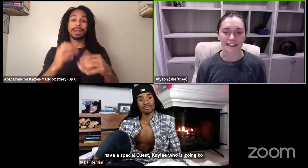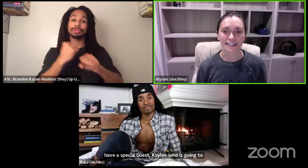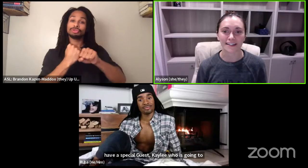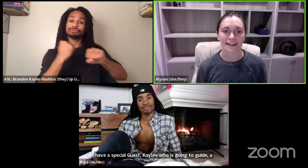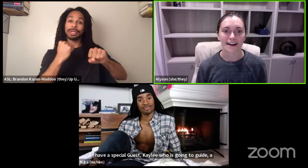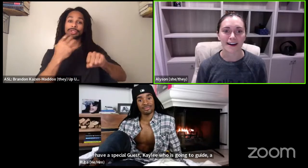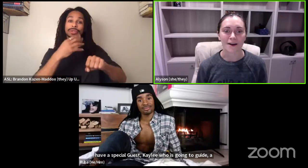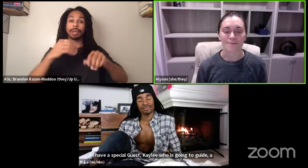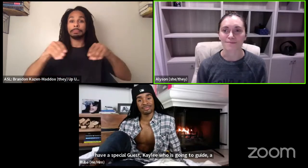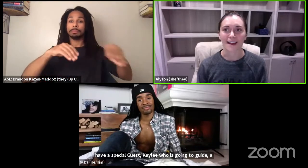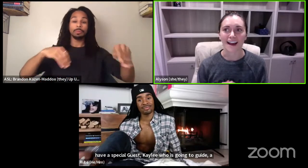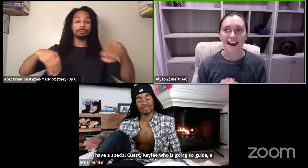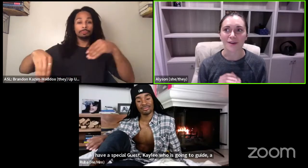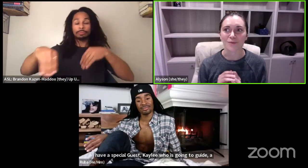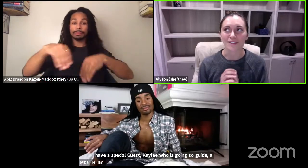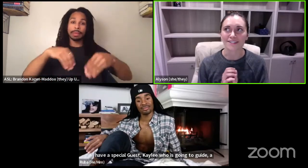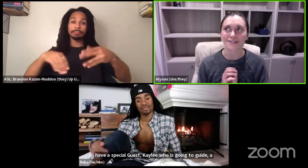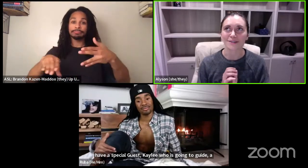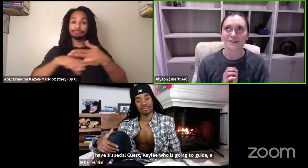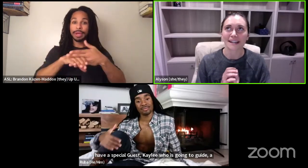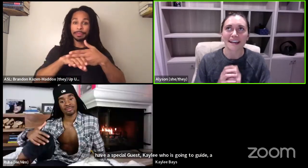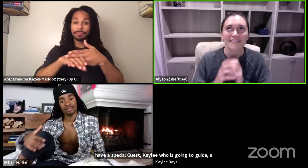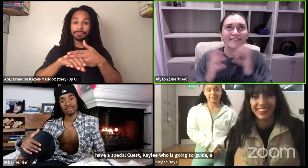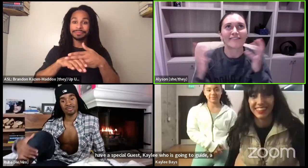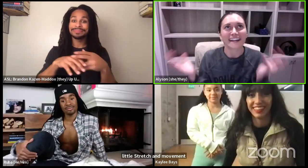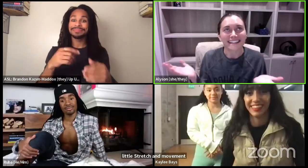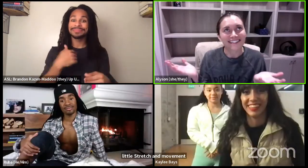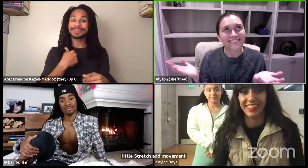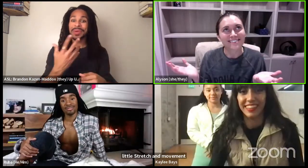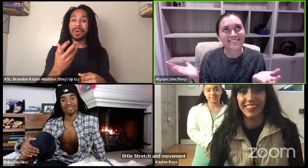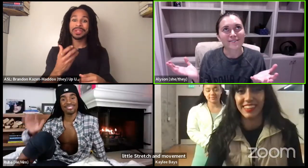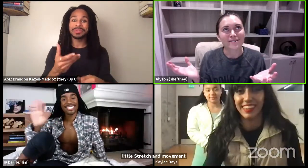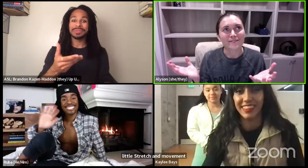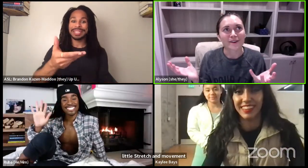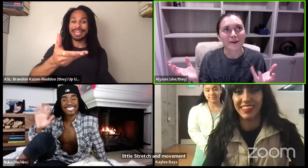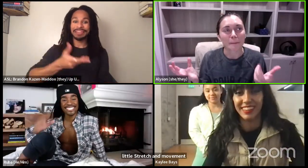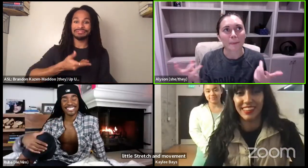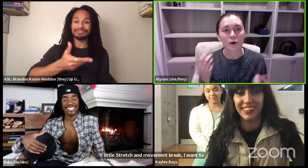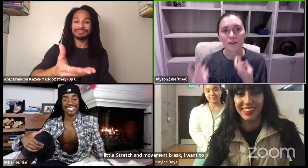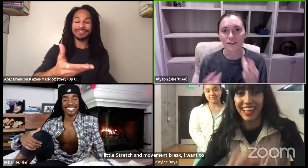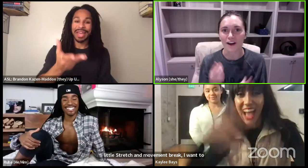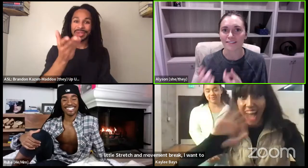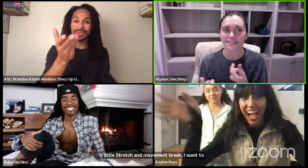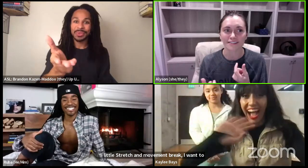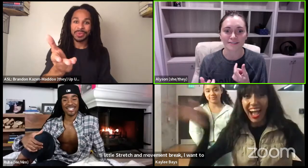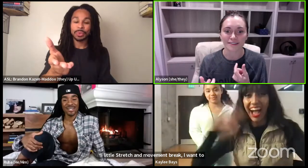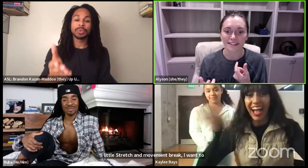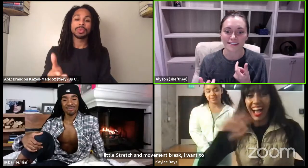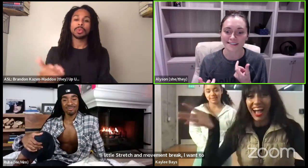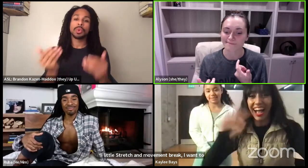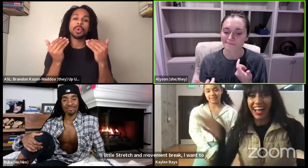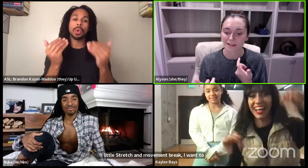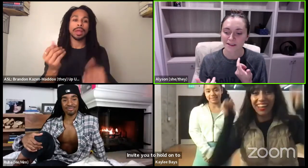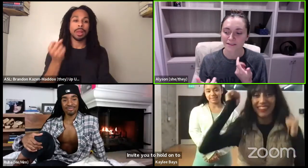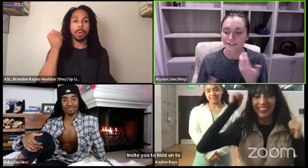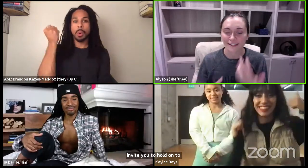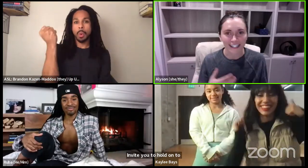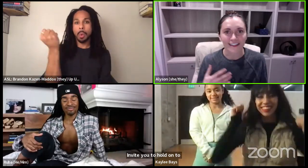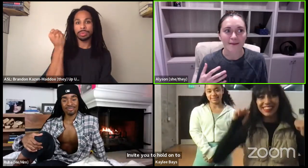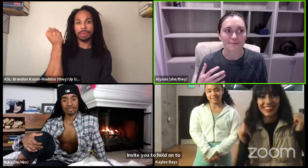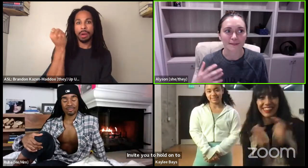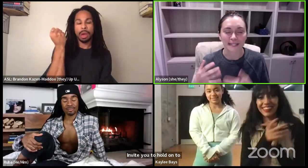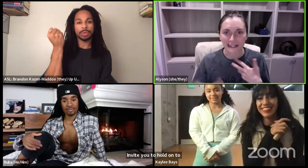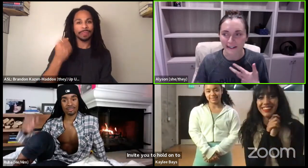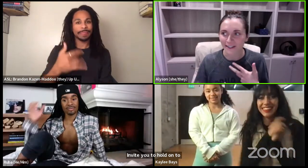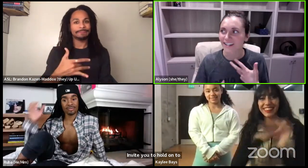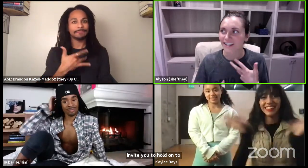movement break. I want to invite you to hold on to this feeling